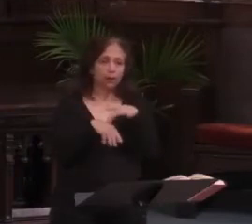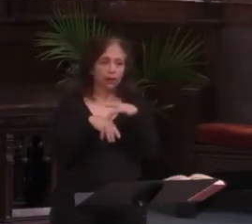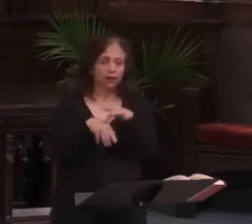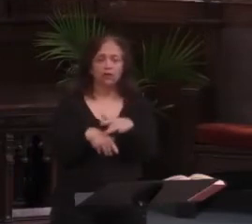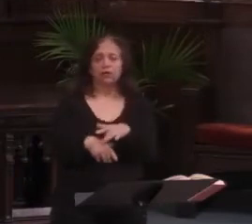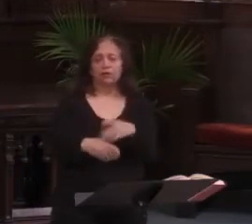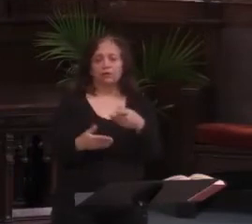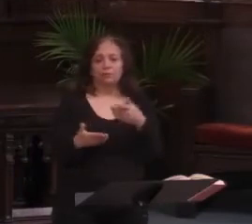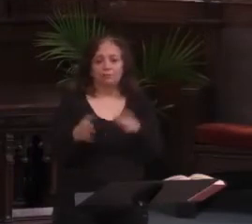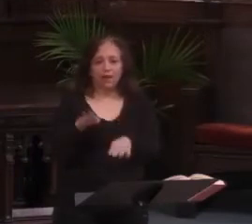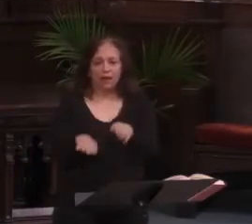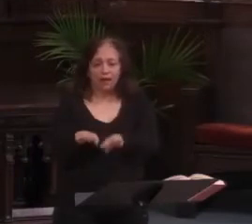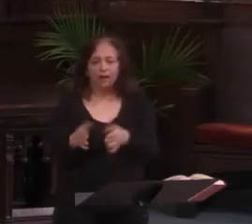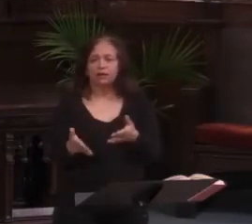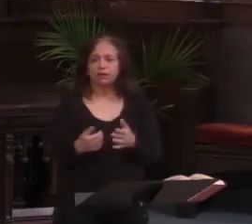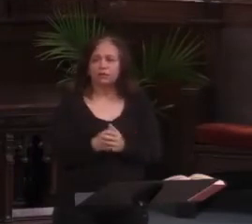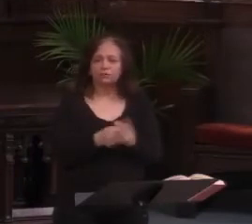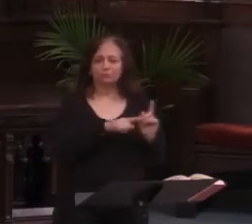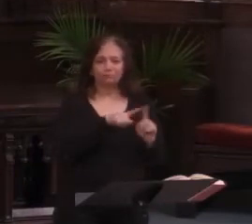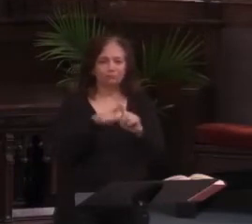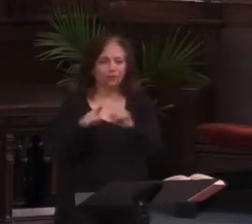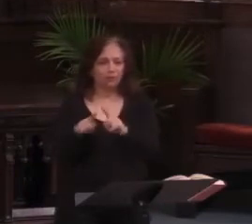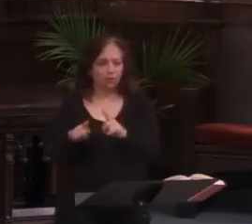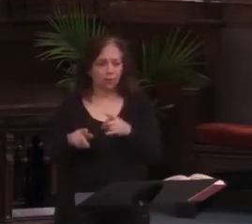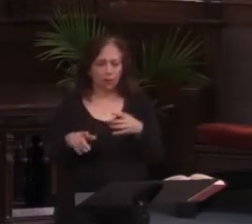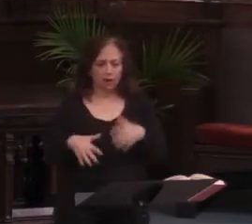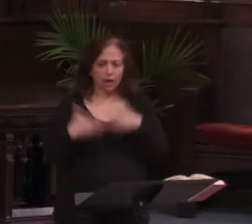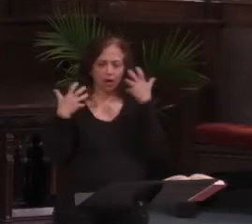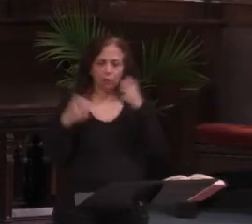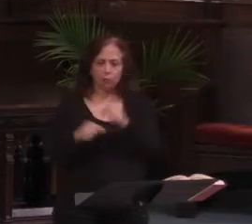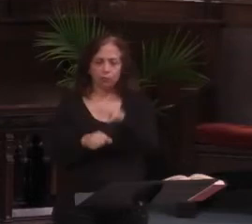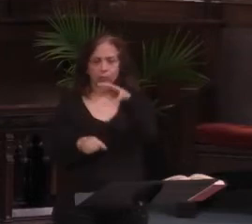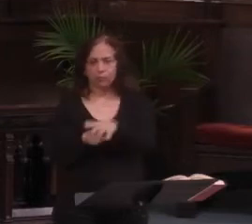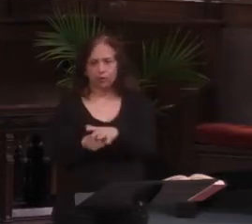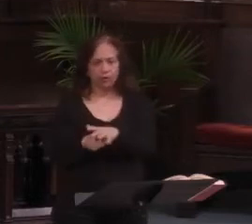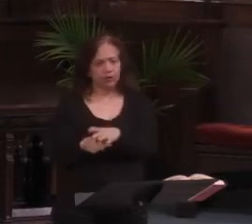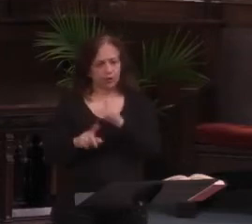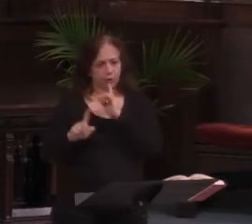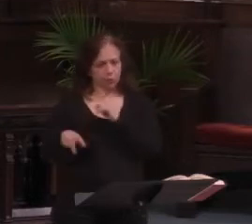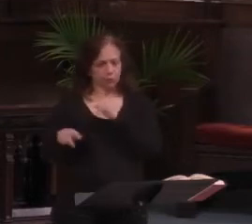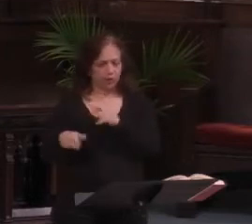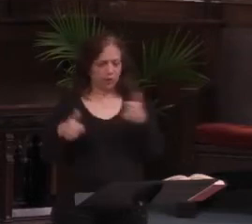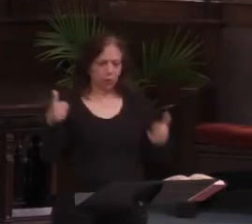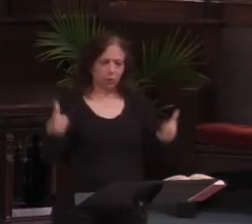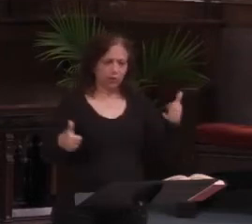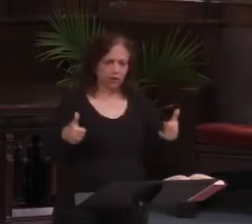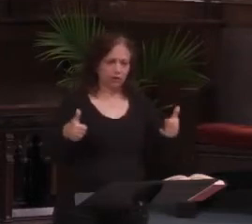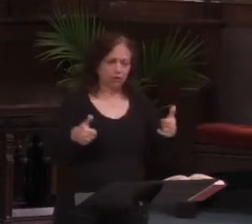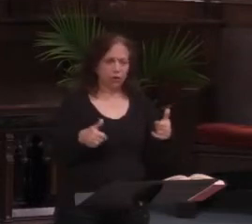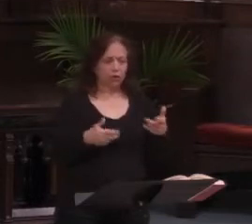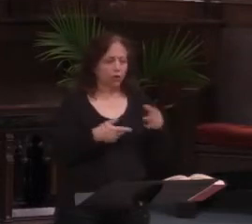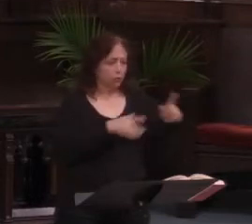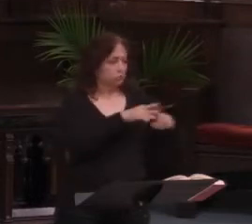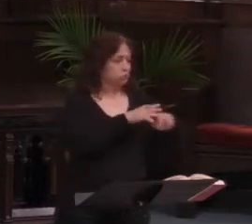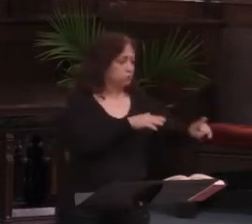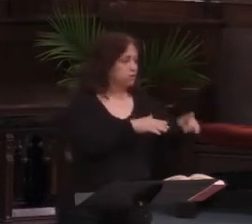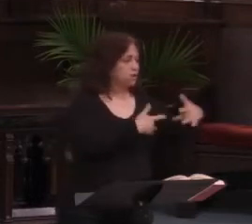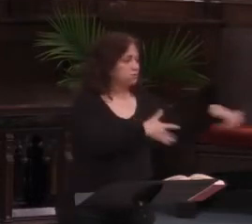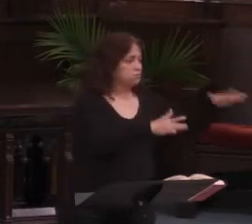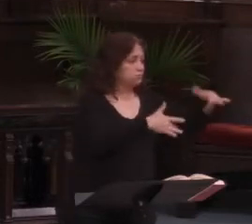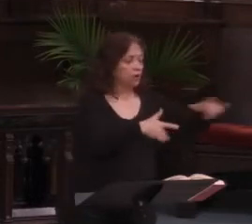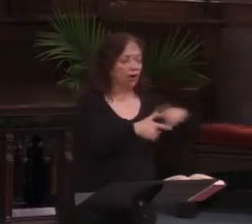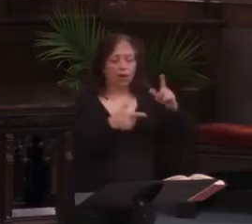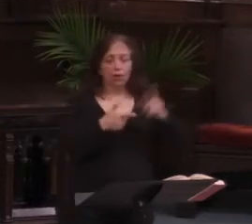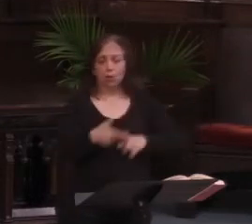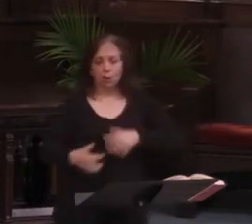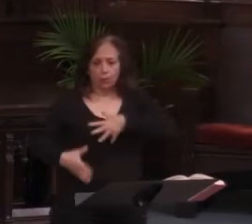denial, impatience, or anger. Well, whichever road we take, God doesn't leave us